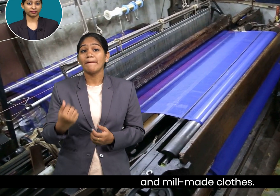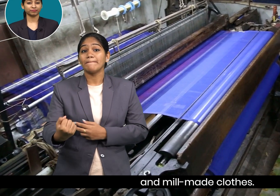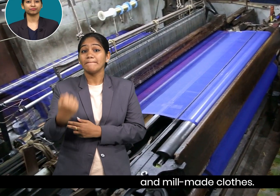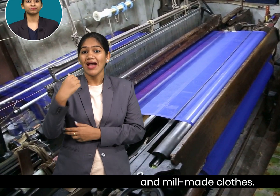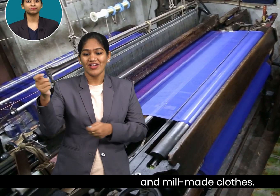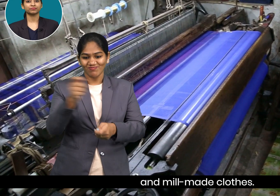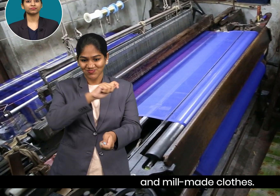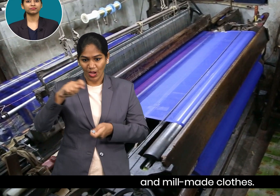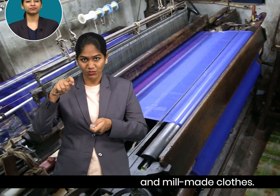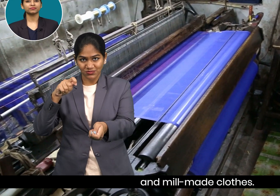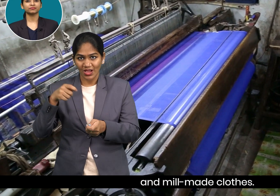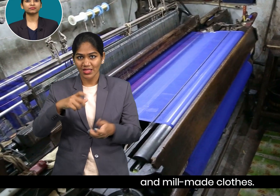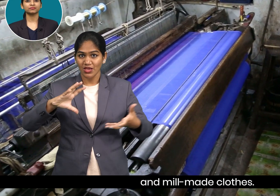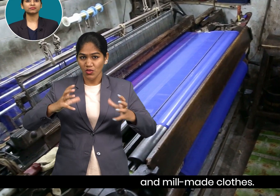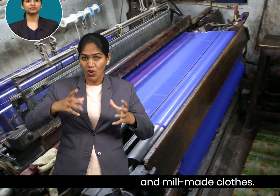cloths.